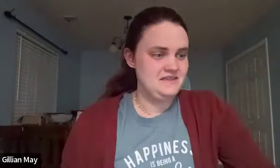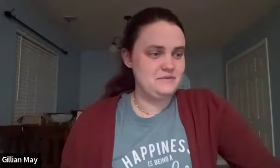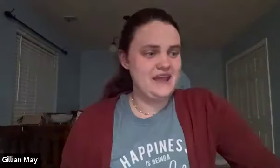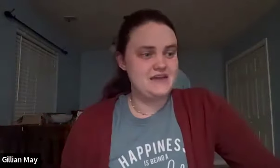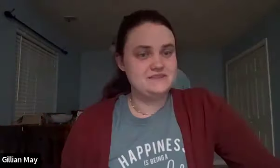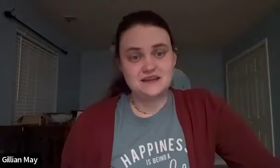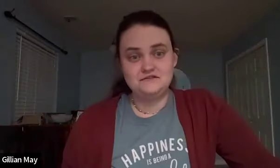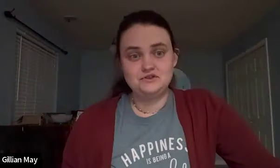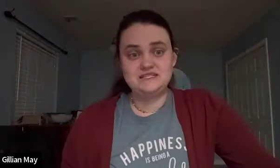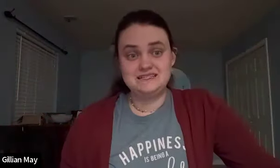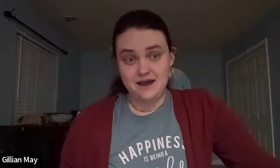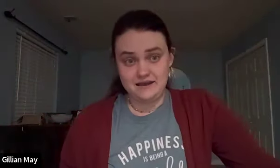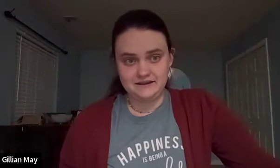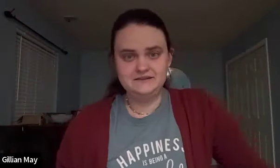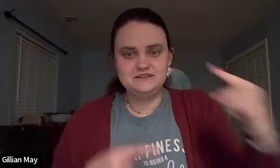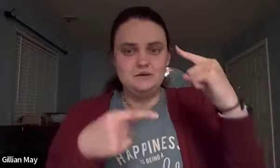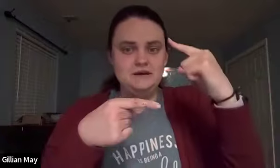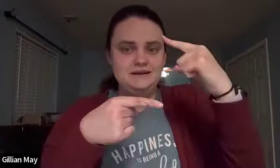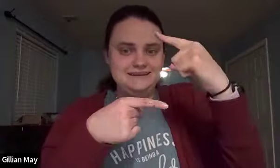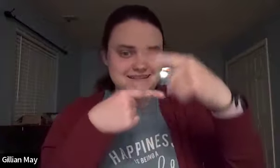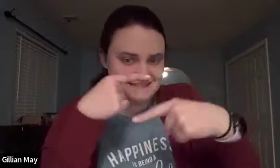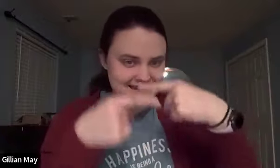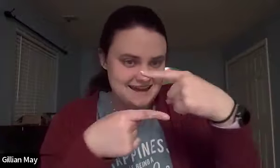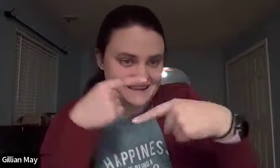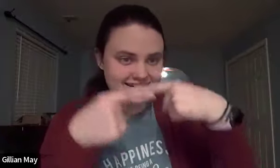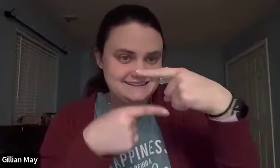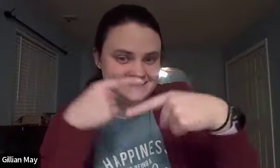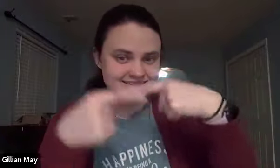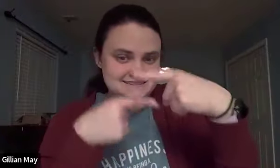Then we had the sign for sign. So sign